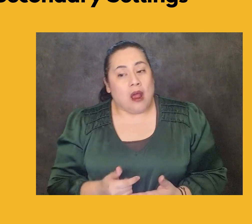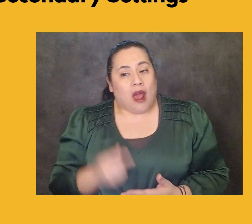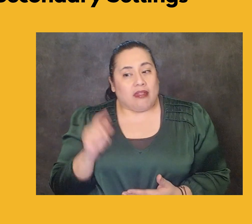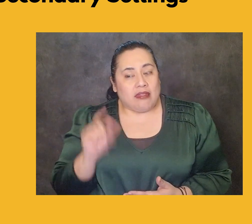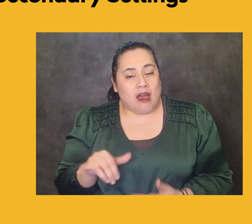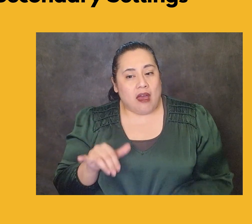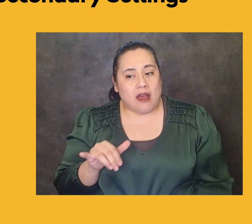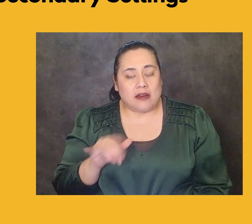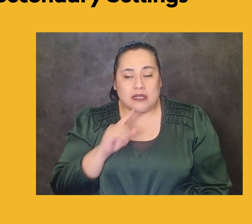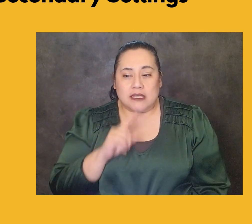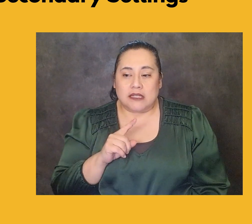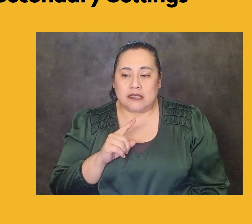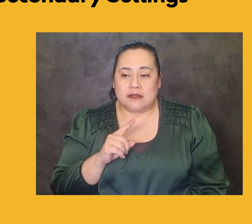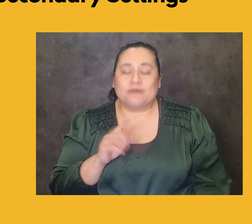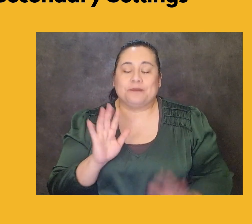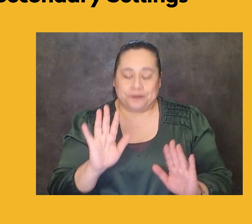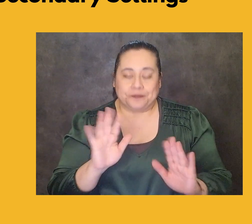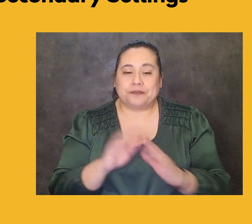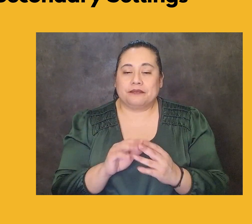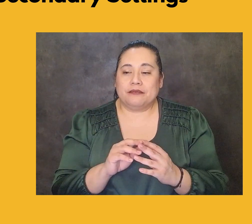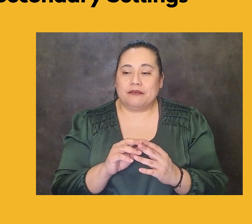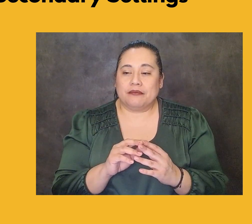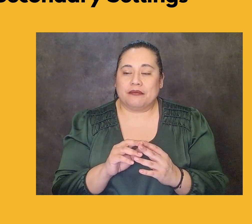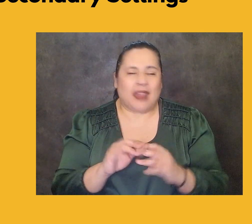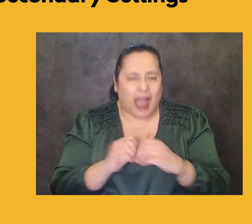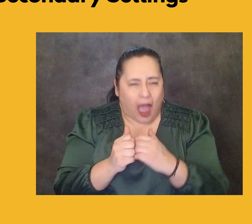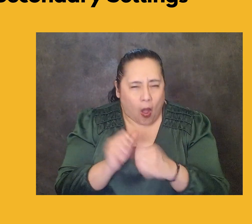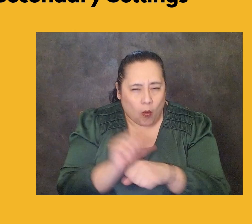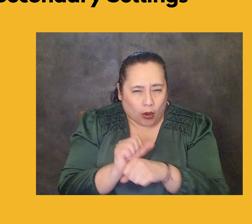that is, let me tell you how it works.